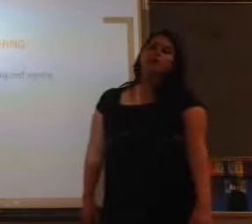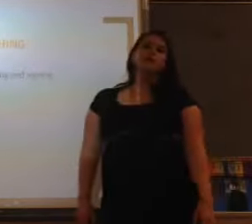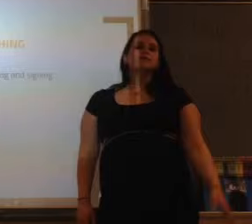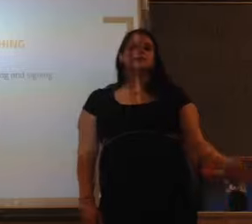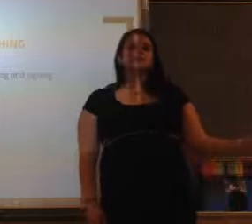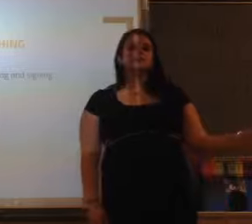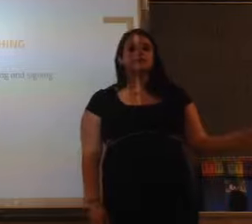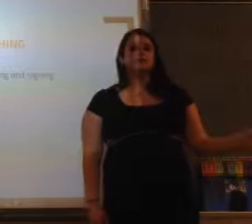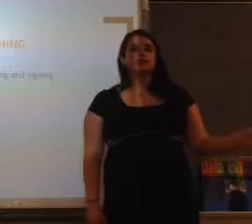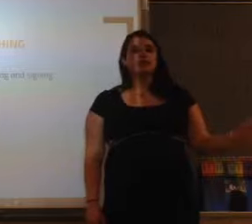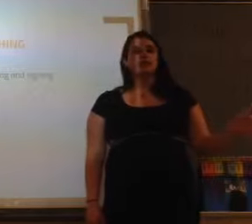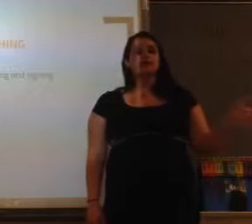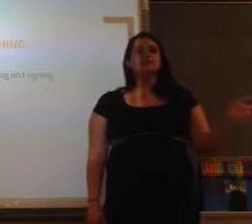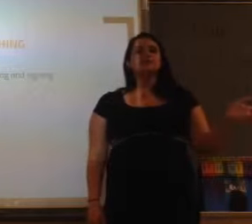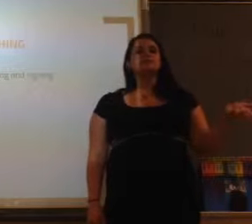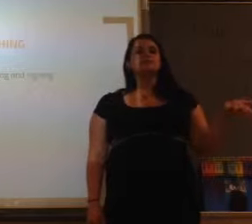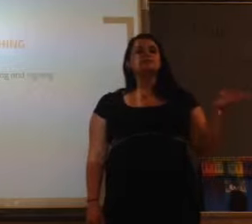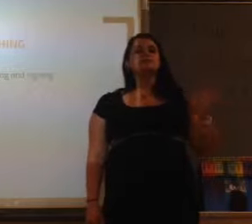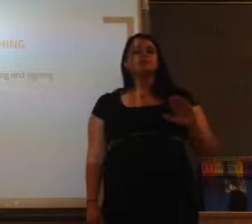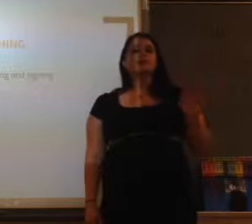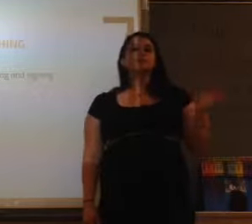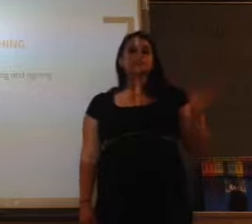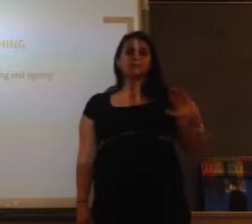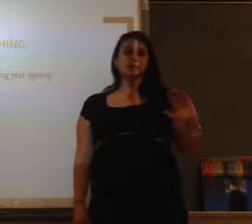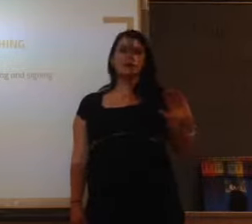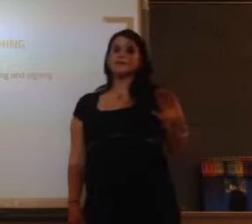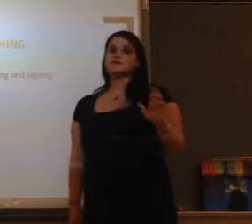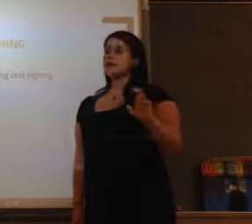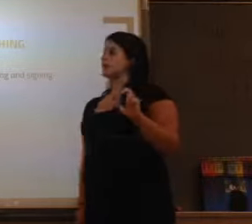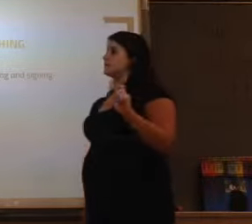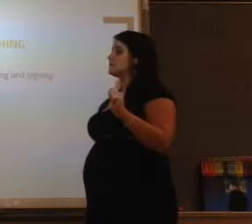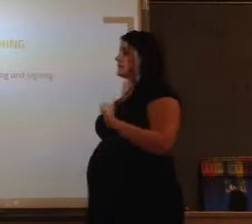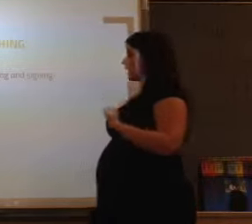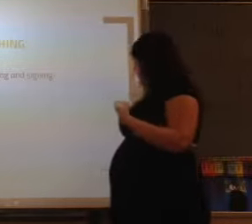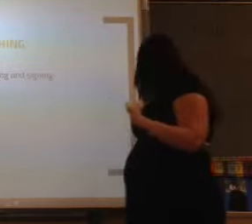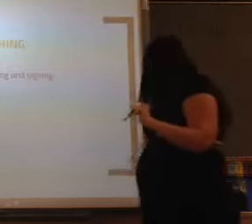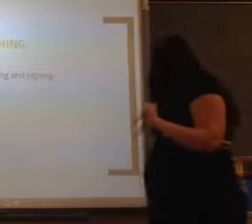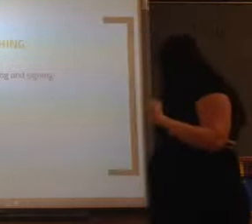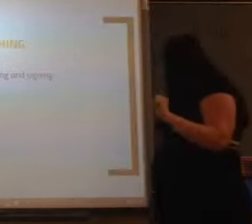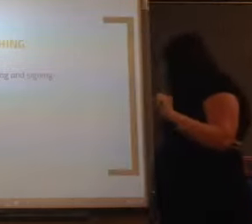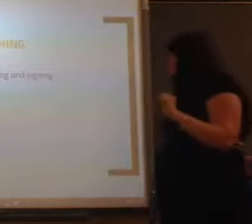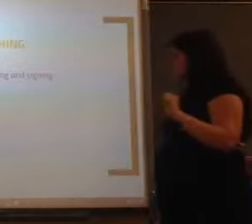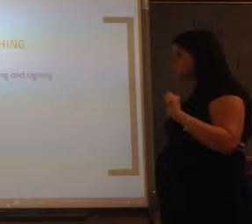Another method is sandwiching, and this goes between fingerspelling and signing to make that connection as well.